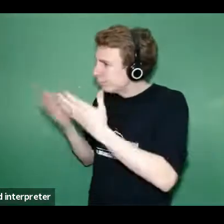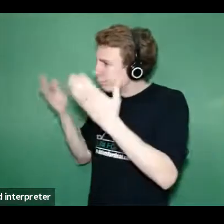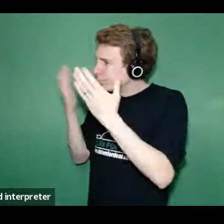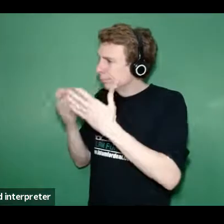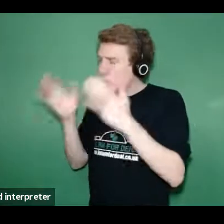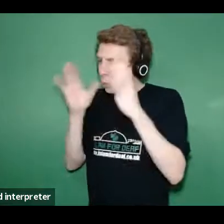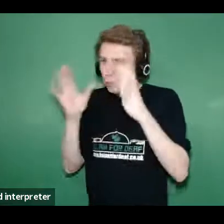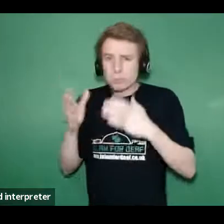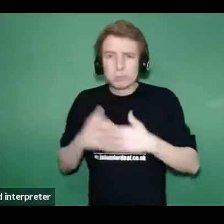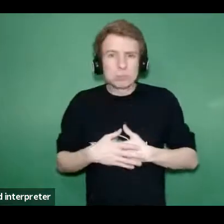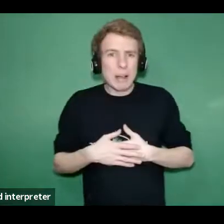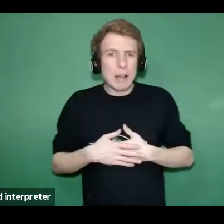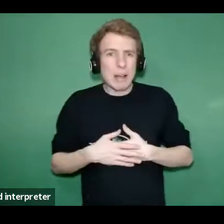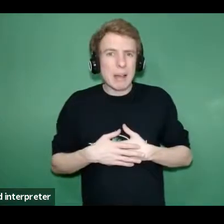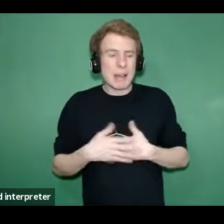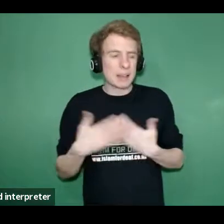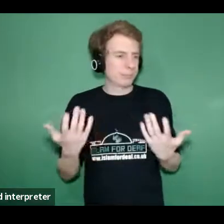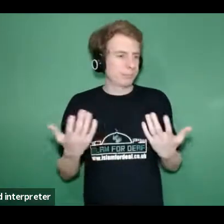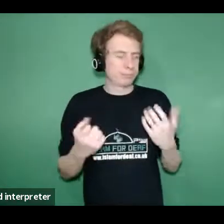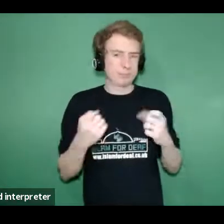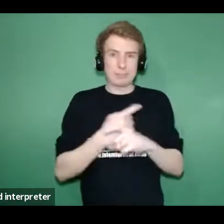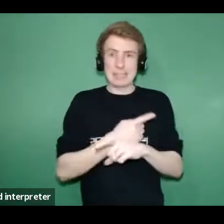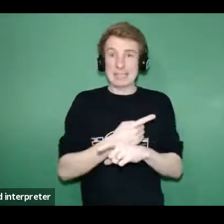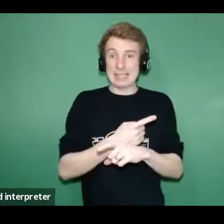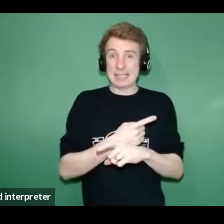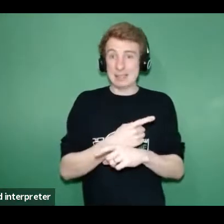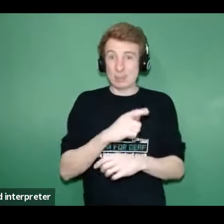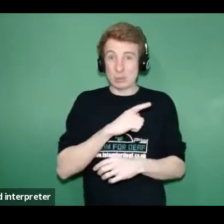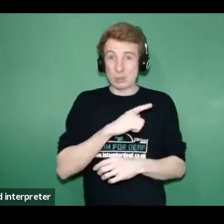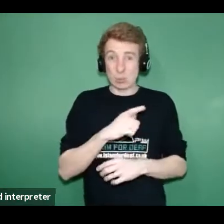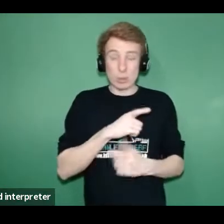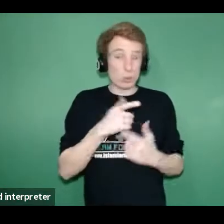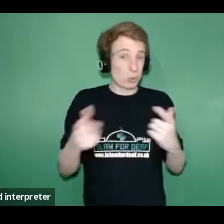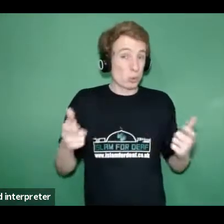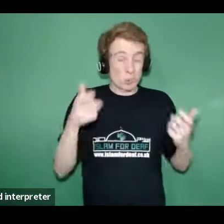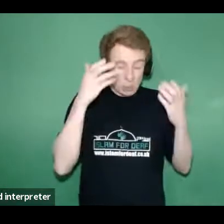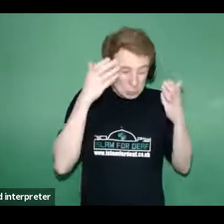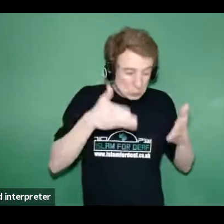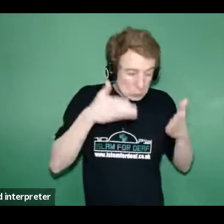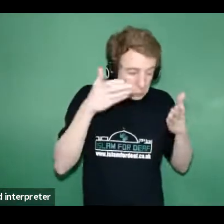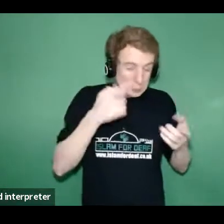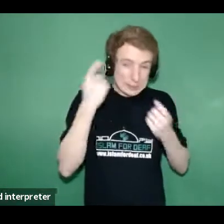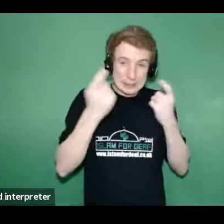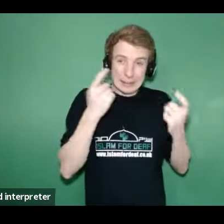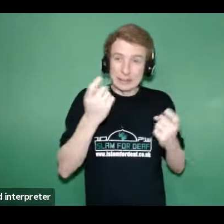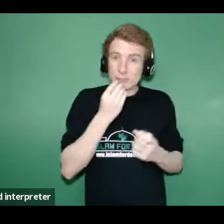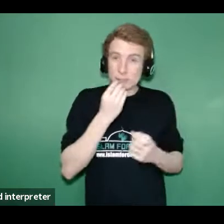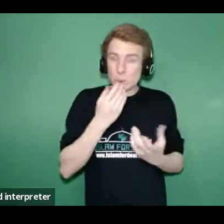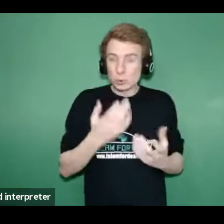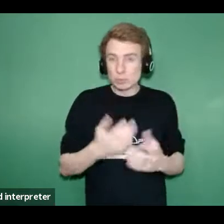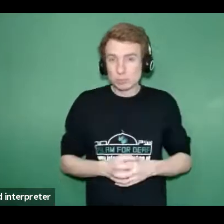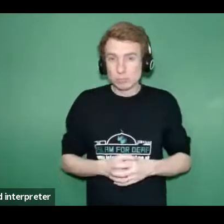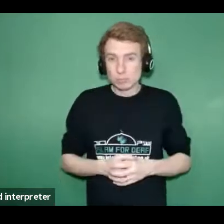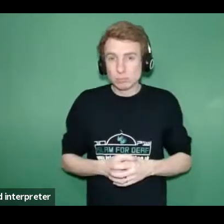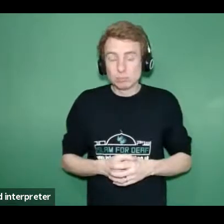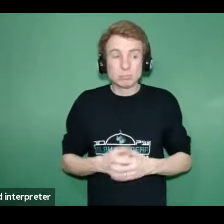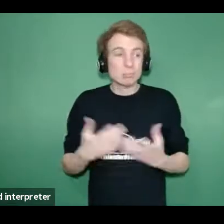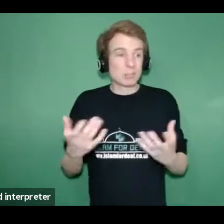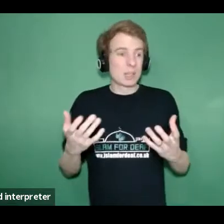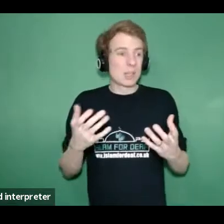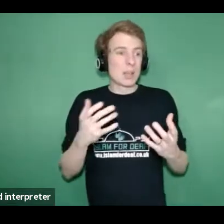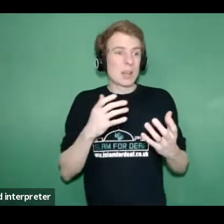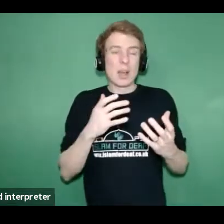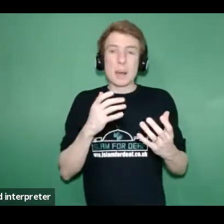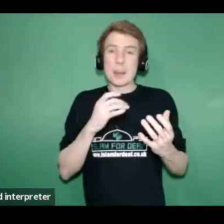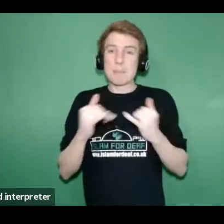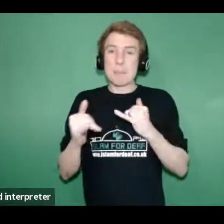it's recommended to supplicate to him, when the fast is near to be broken. And it might even extend to the point at which